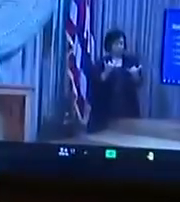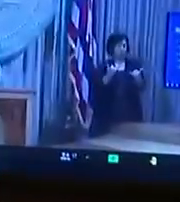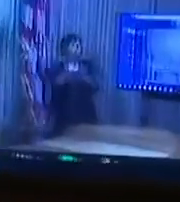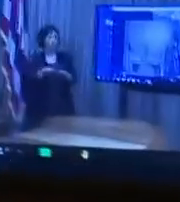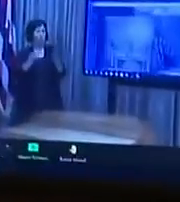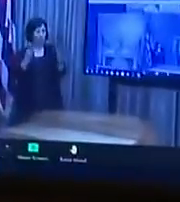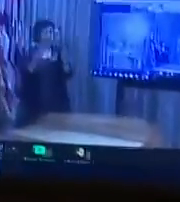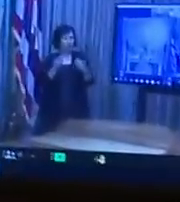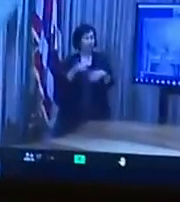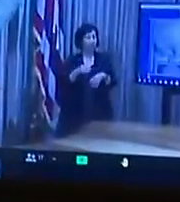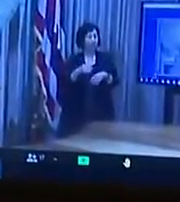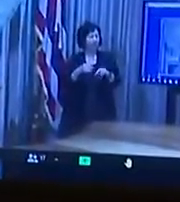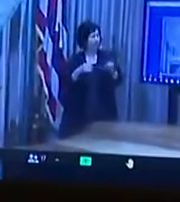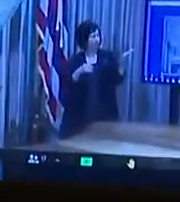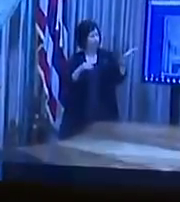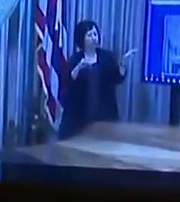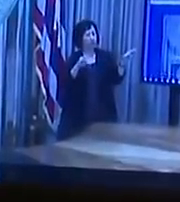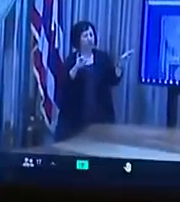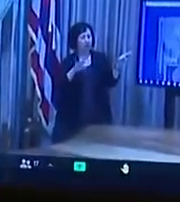first. Mayor?